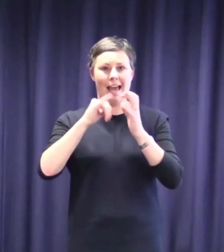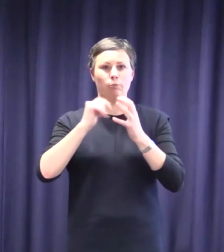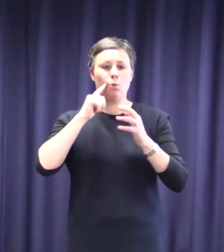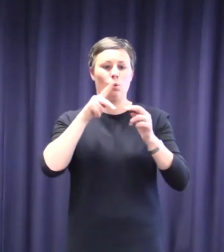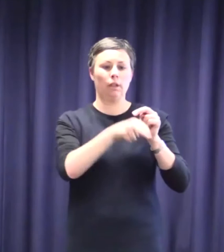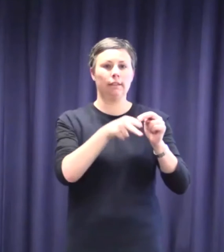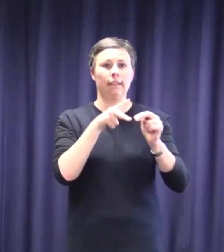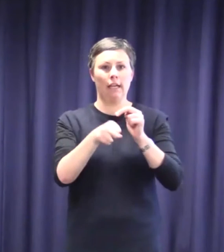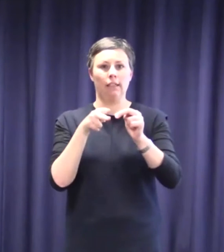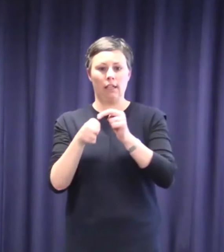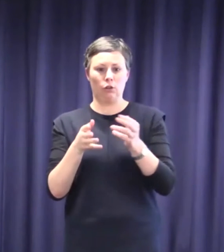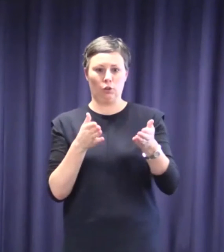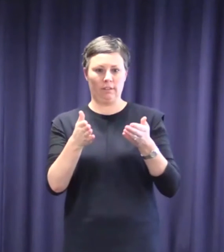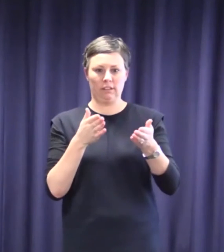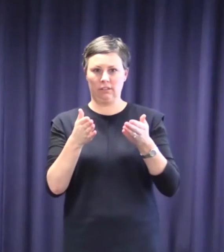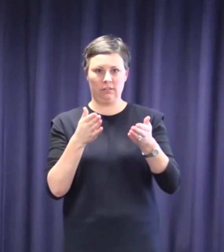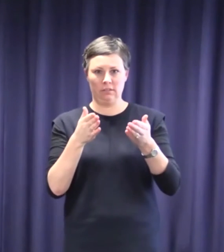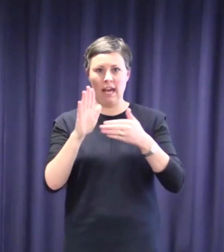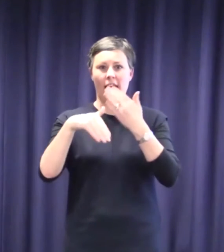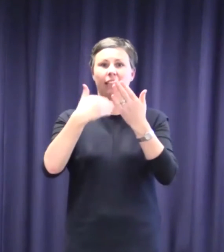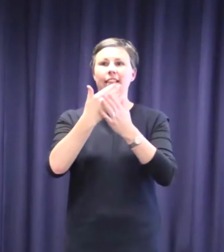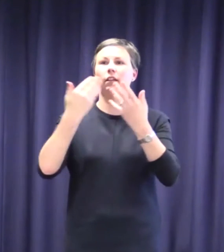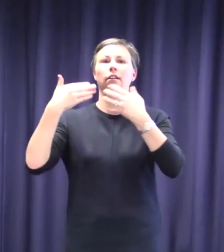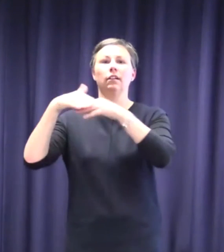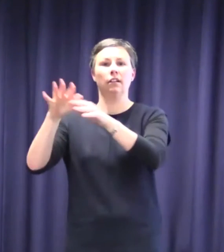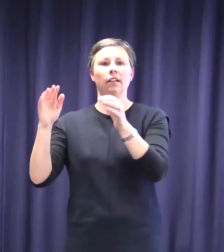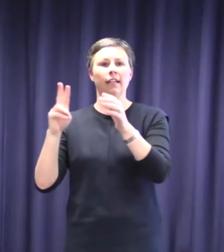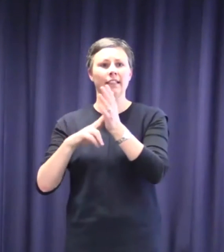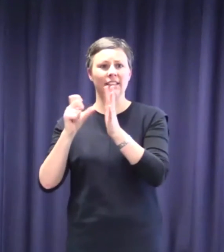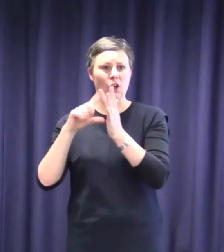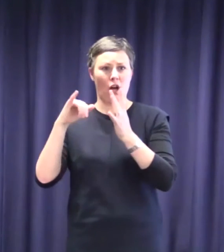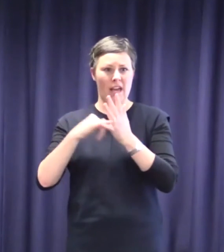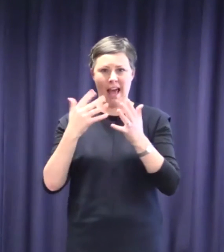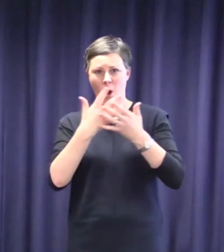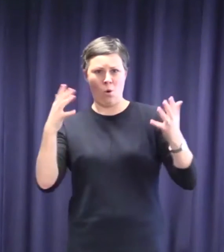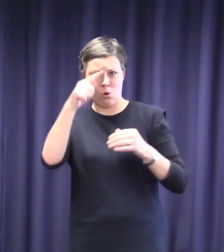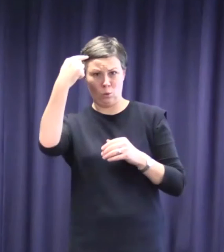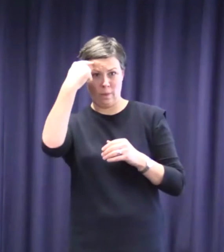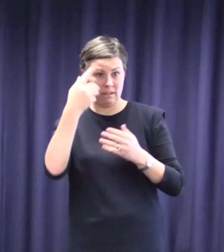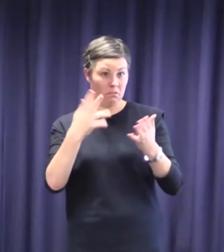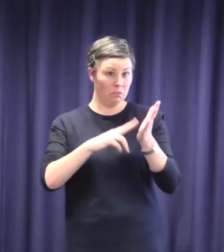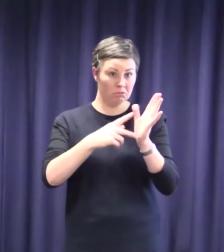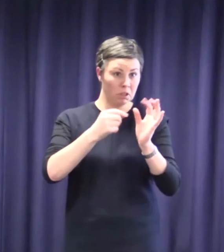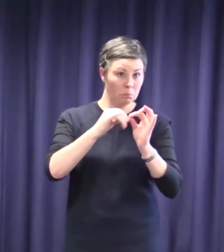services? I think that's a question for NABS, if they're able to respond to that.